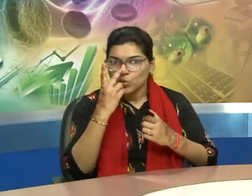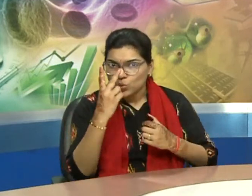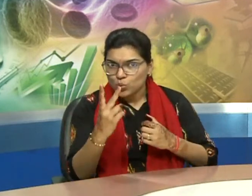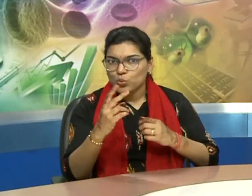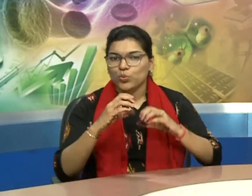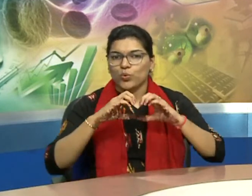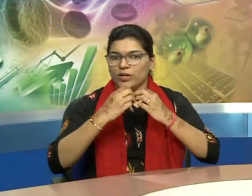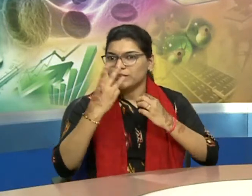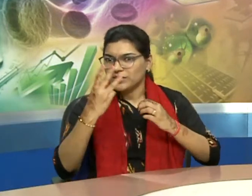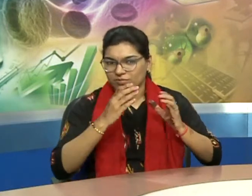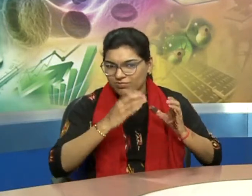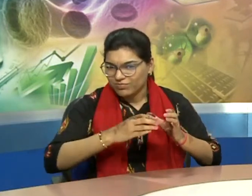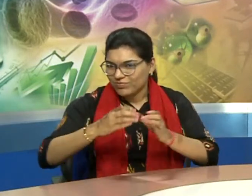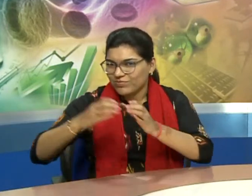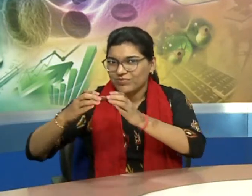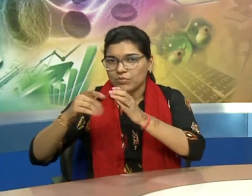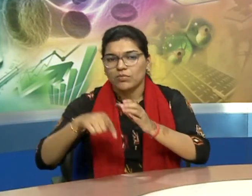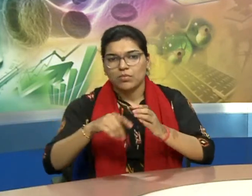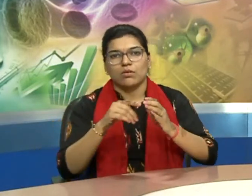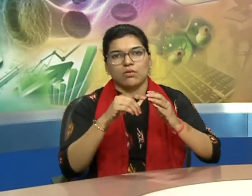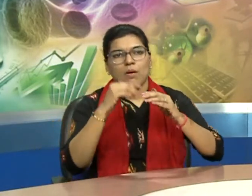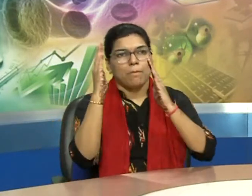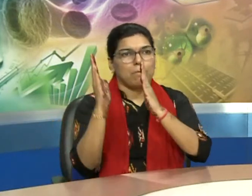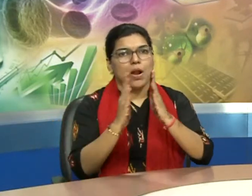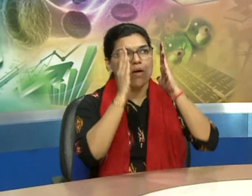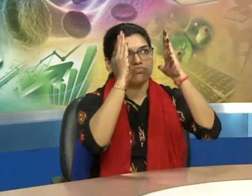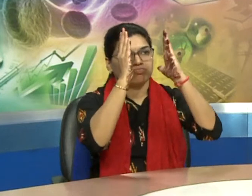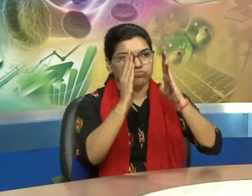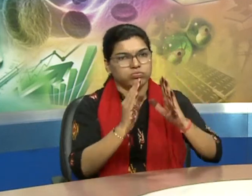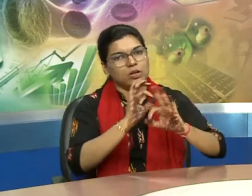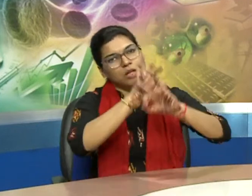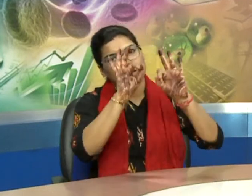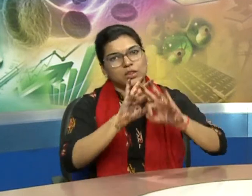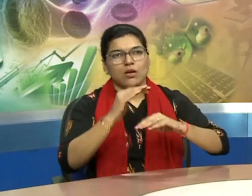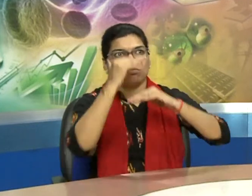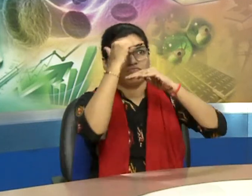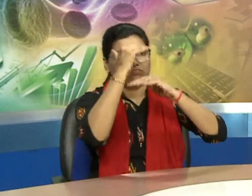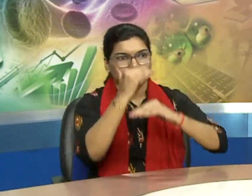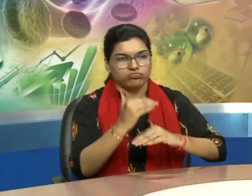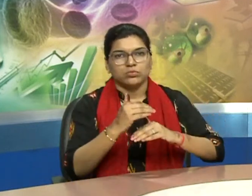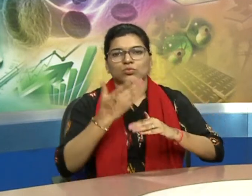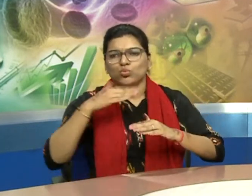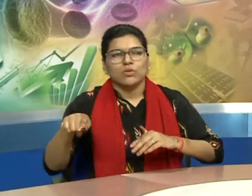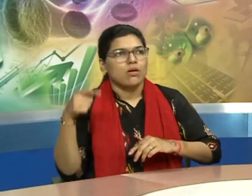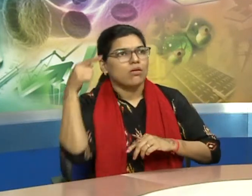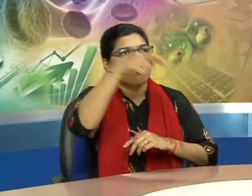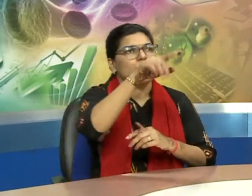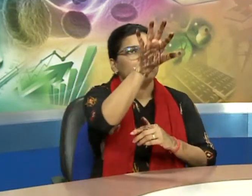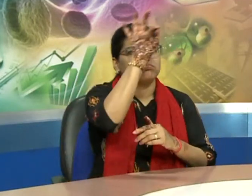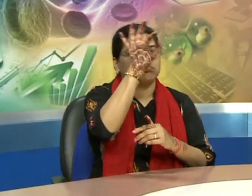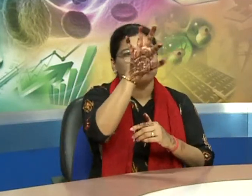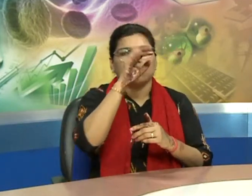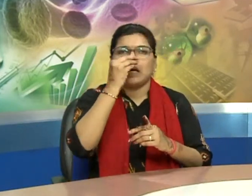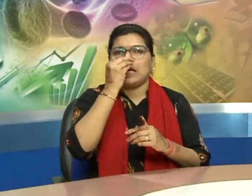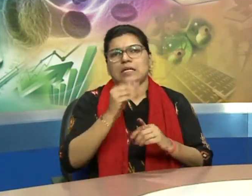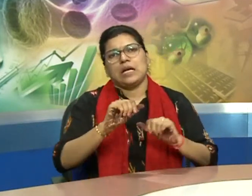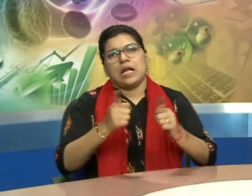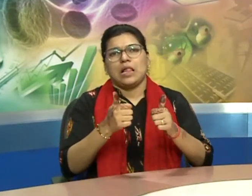order, so that subject wise all the books are arranged in their particular shelf